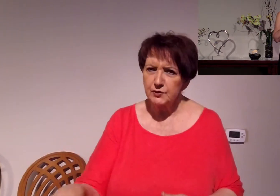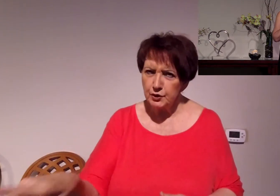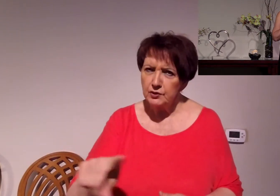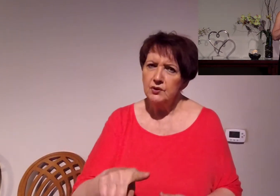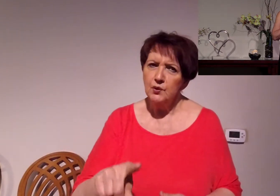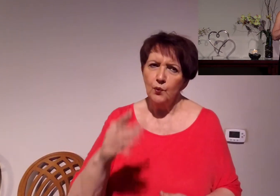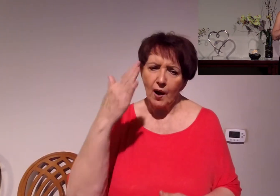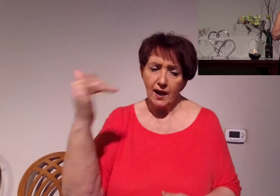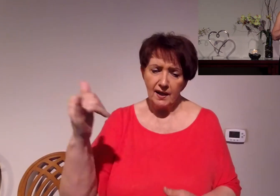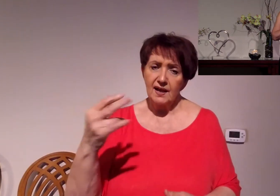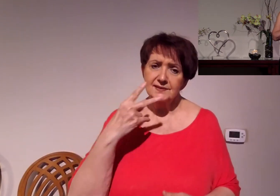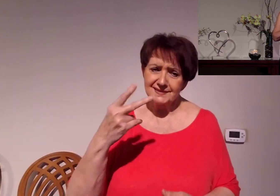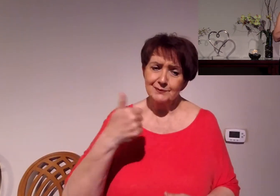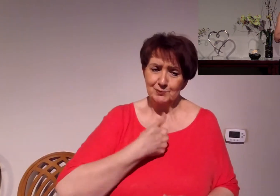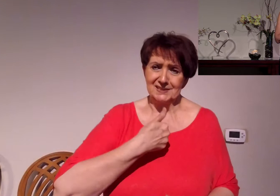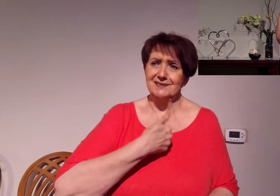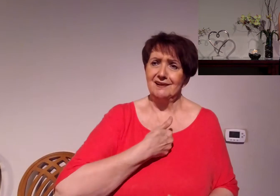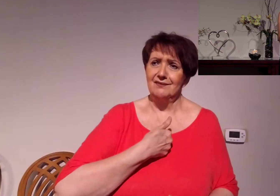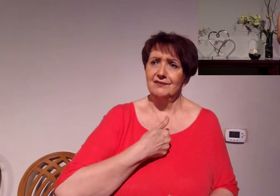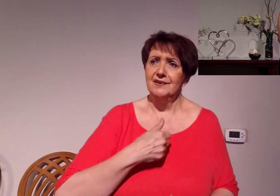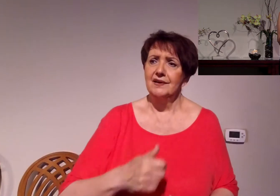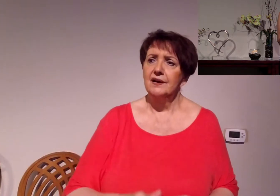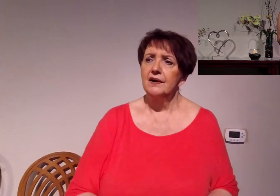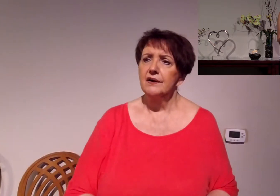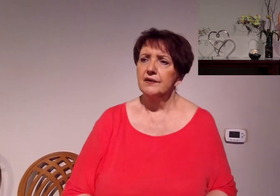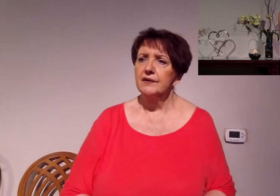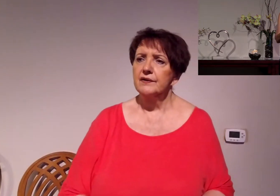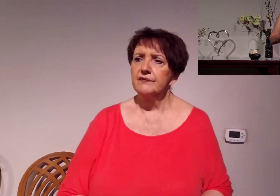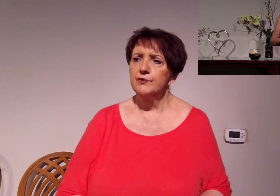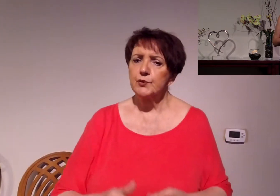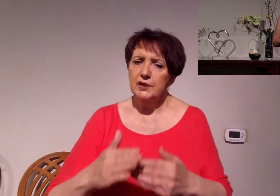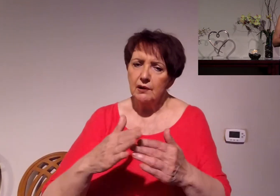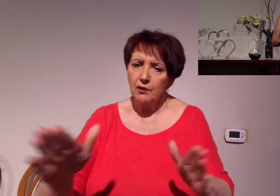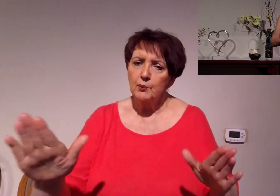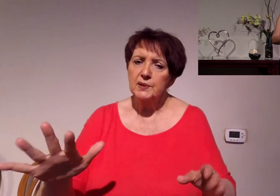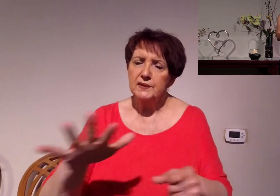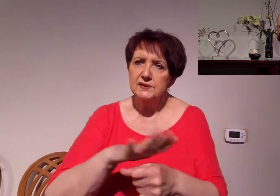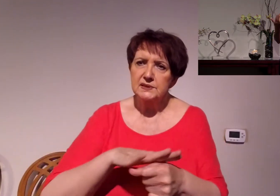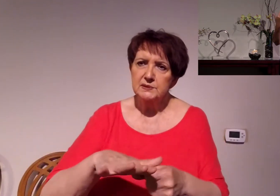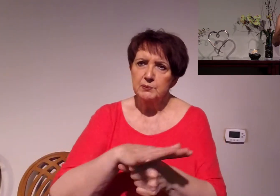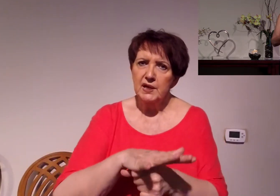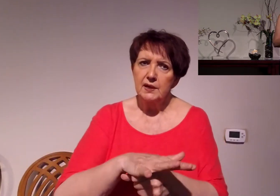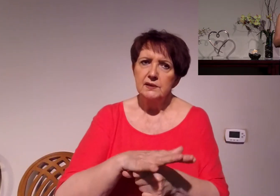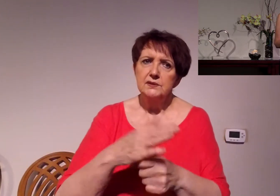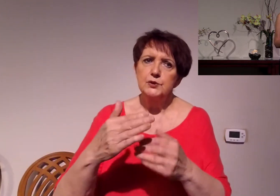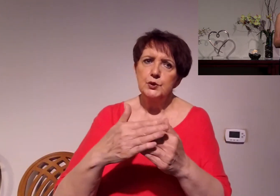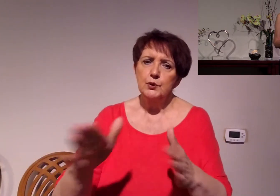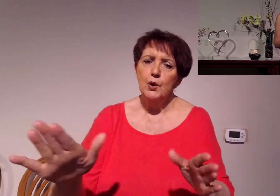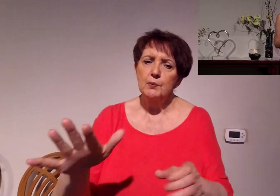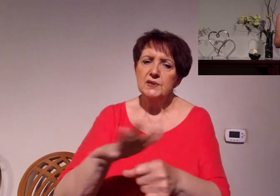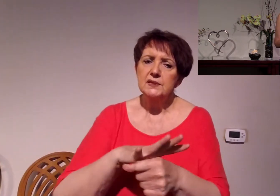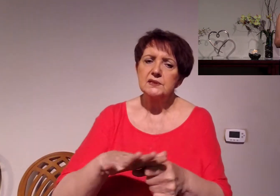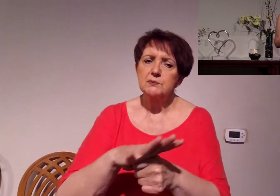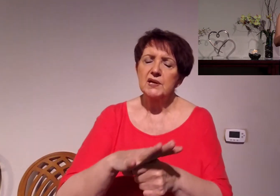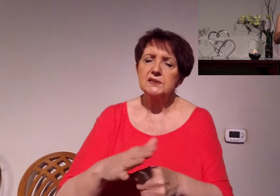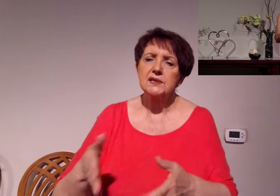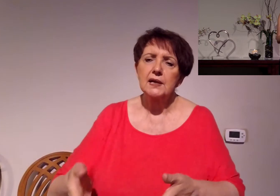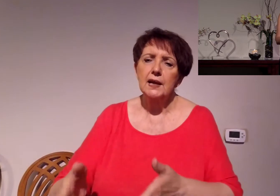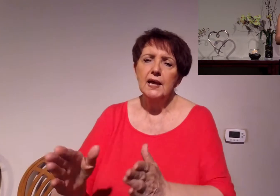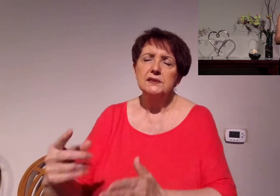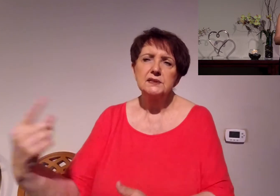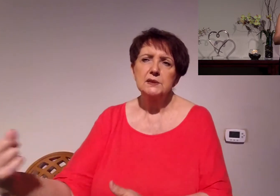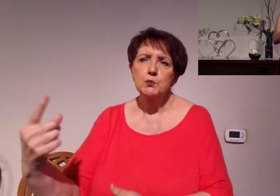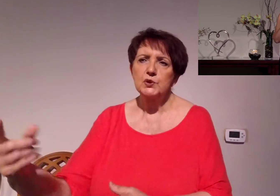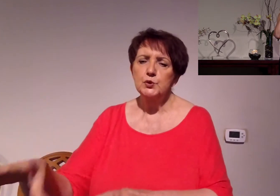myself. And when we can open that space, do you see, we actually open the space for somebody to be that with us because we're